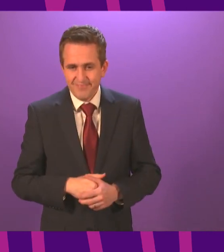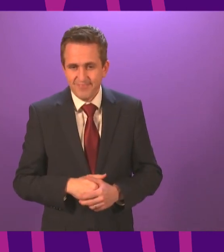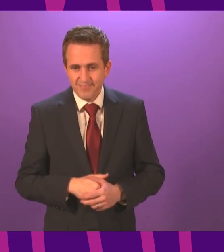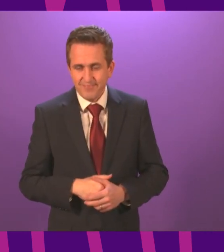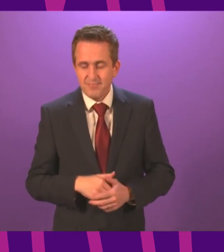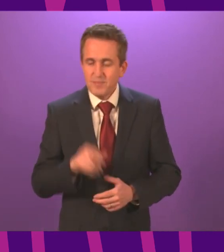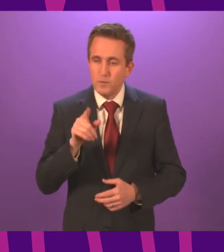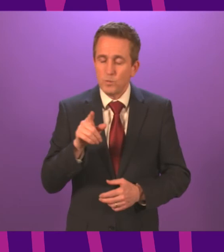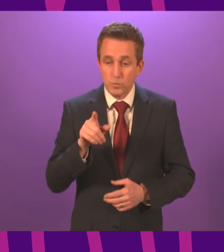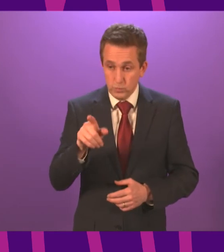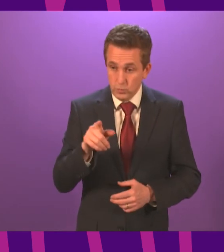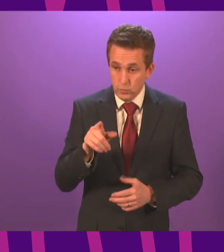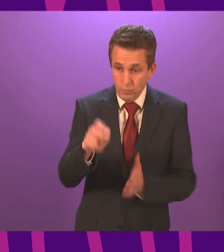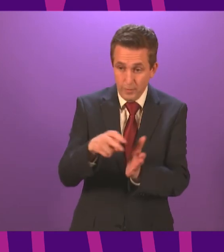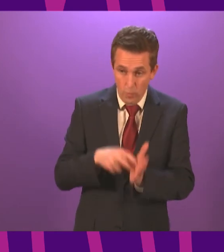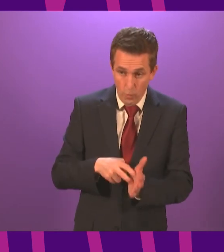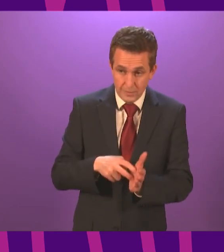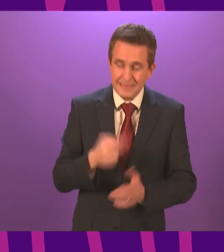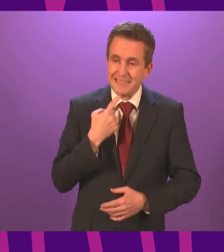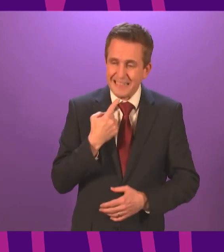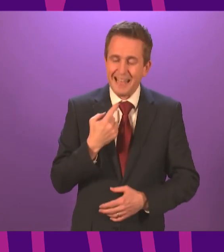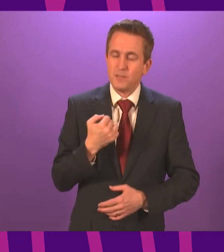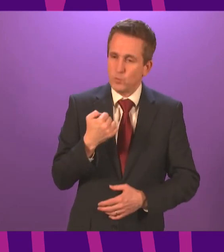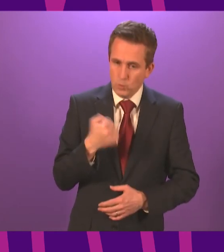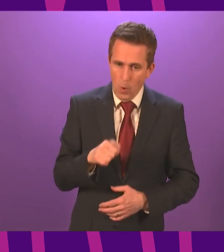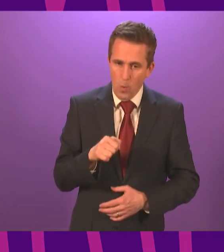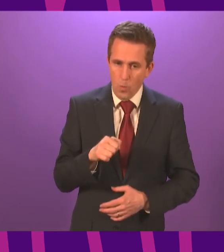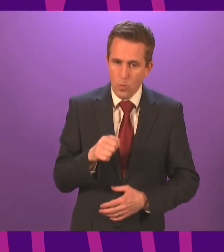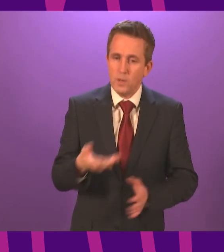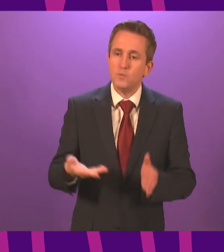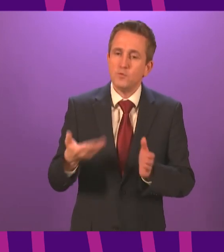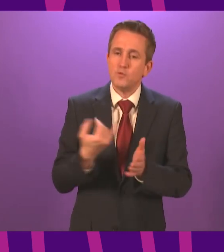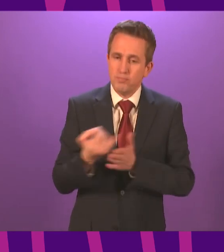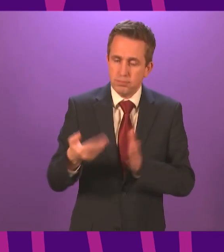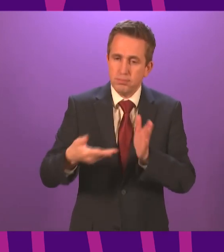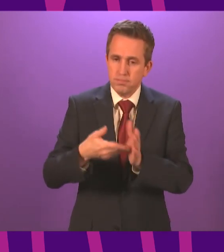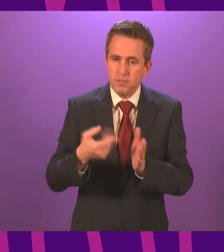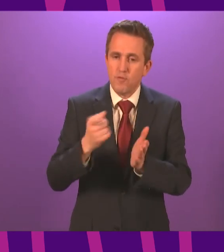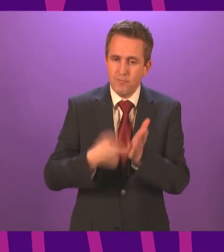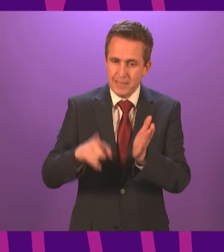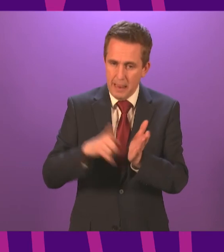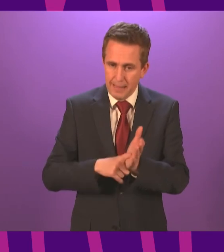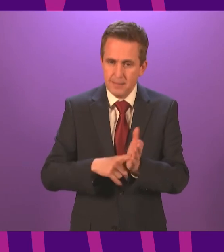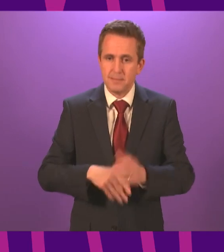a no, Mr Balfour. You will be recorded as voting no to the motion from the amendment from Richard Leonard. Thank